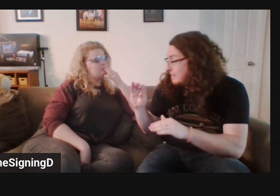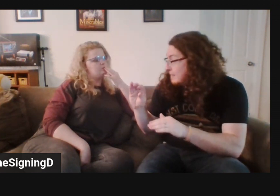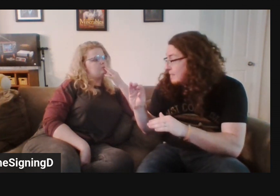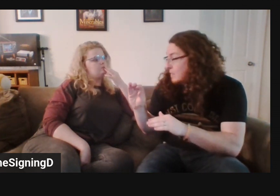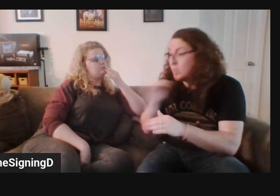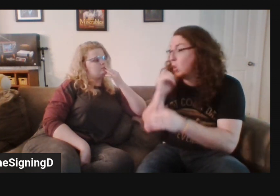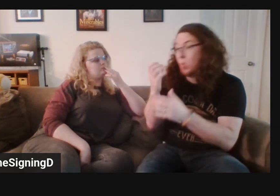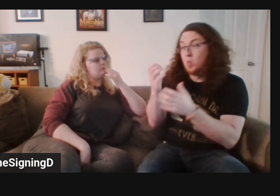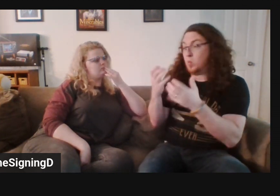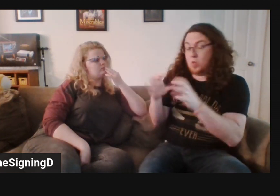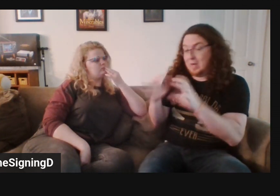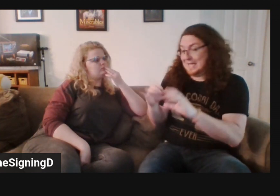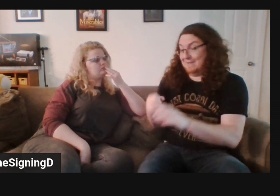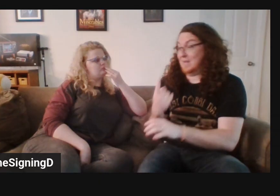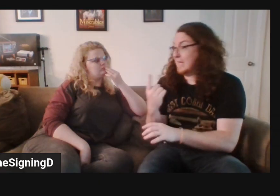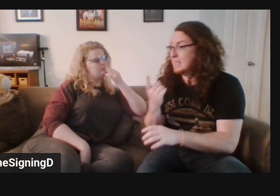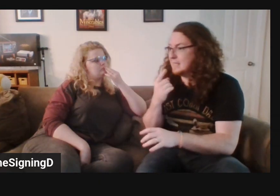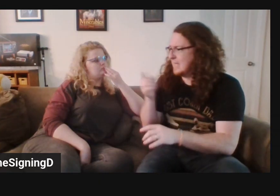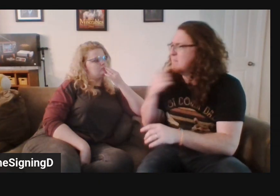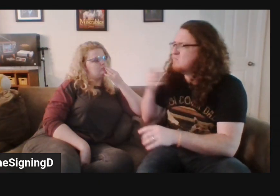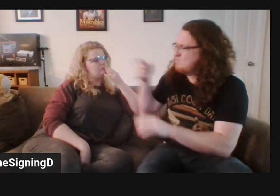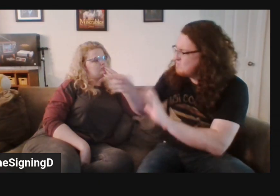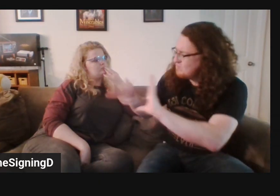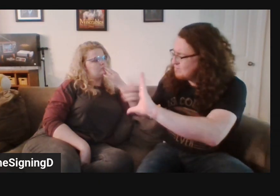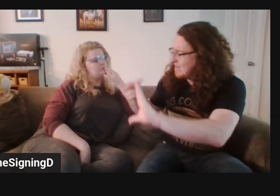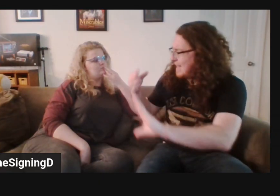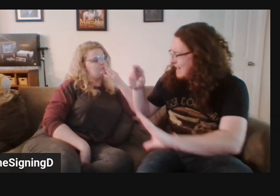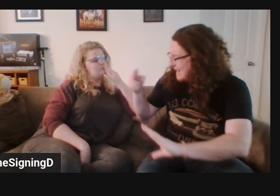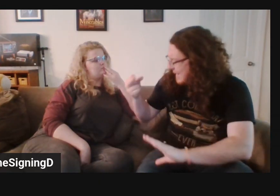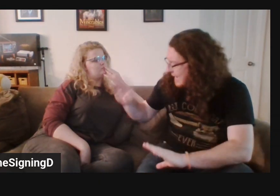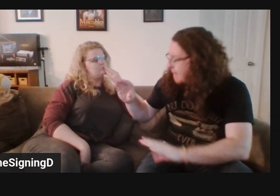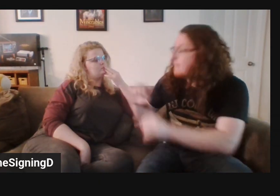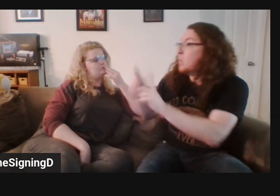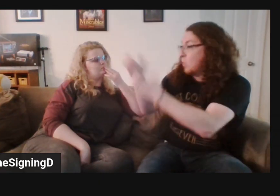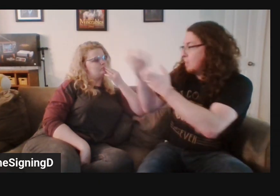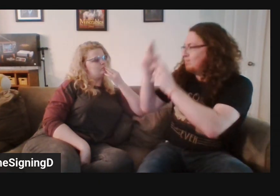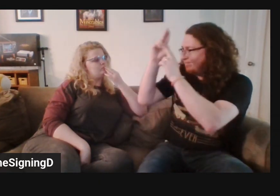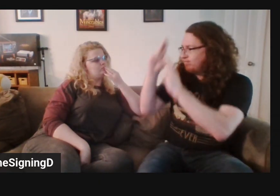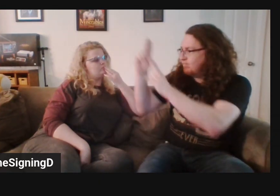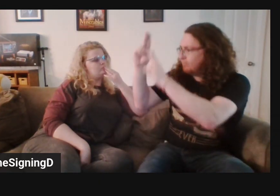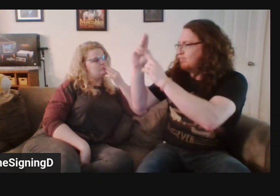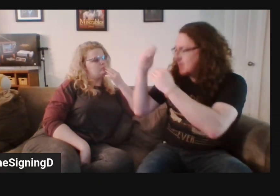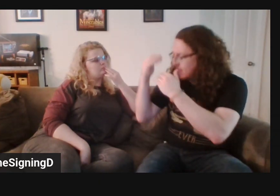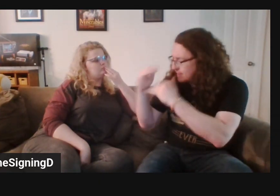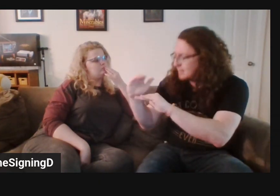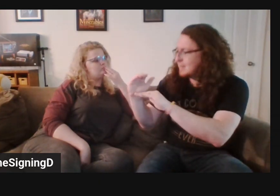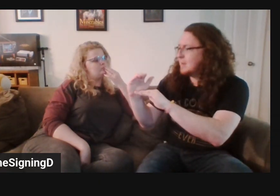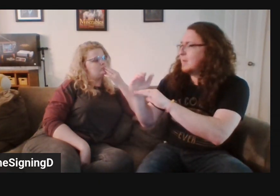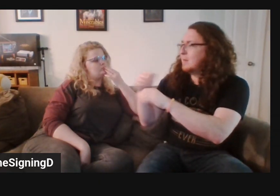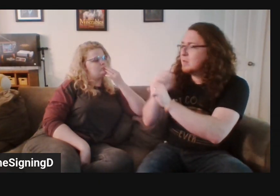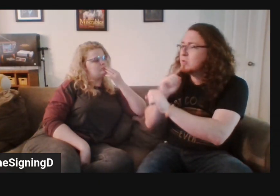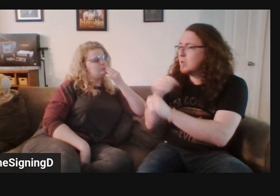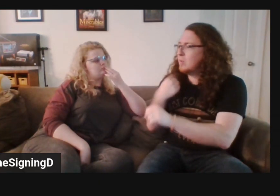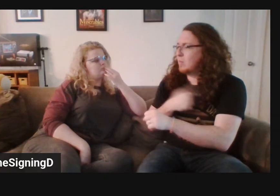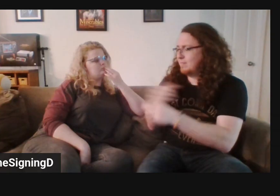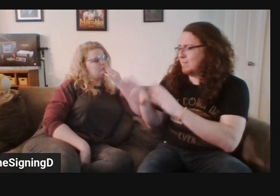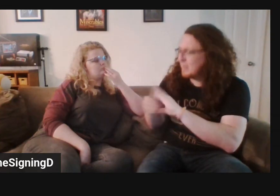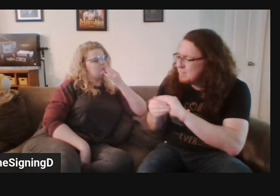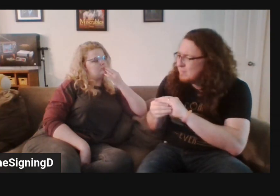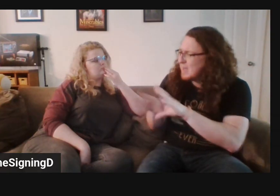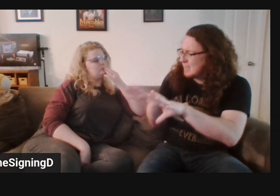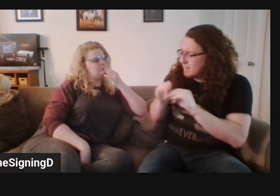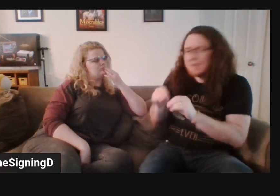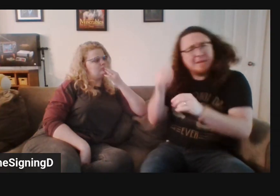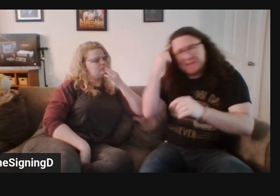want to offend anyone and say you're handicapped, but also we want to honor those limitations and make sure that we're accommodating. Does that make